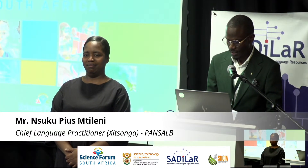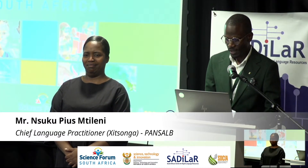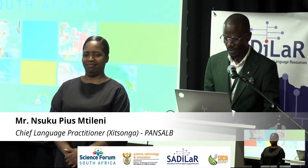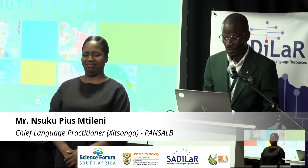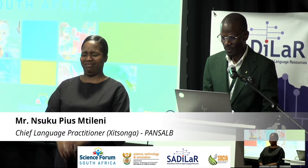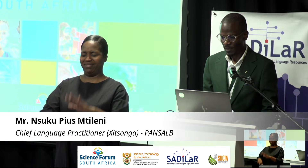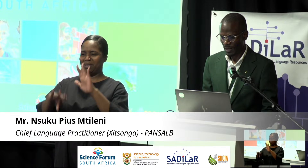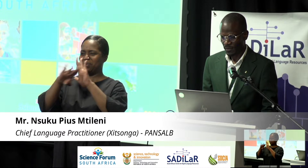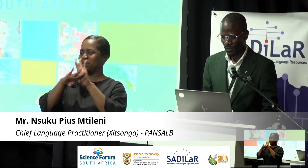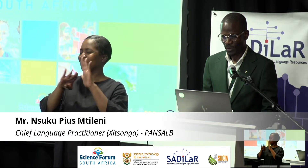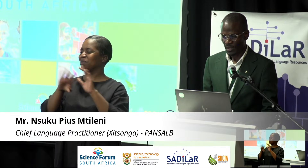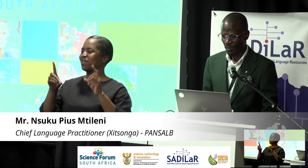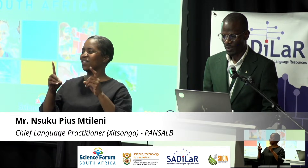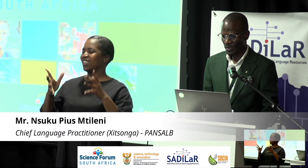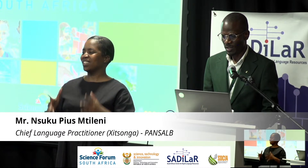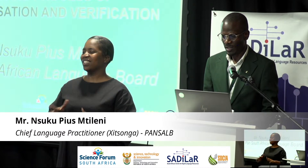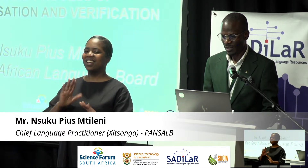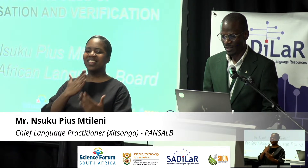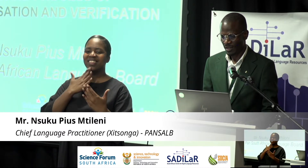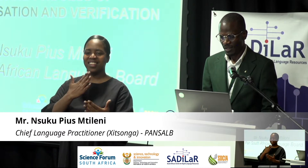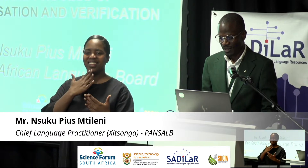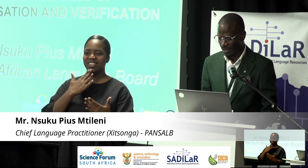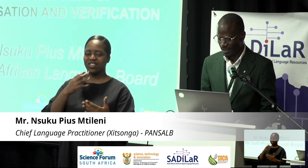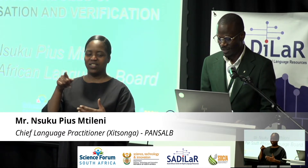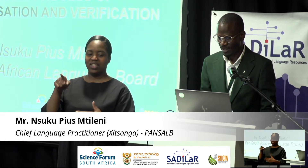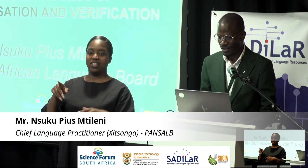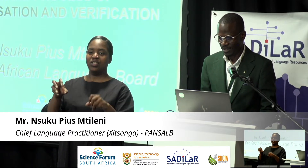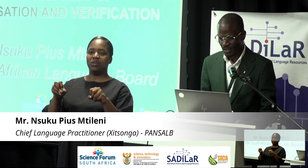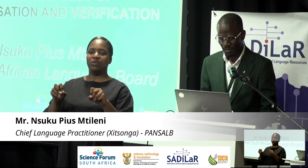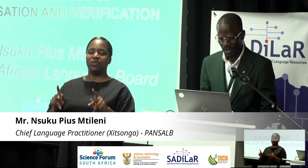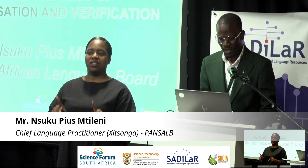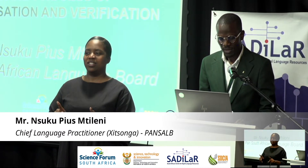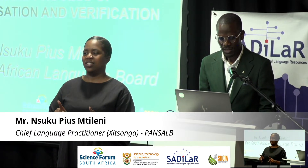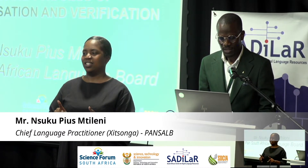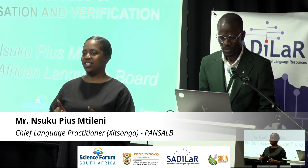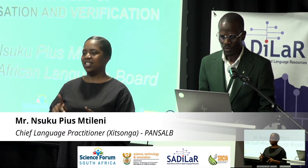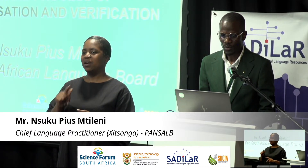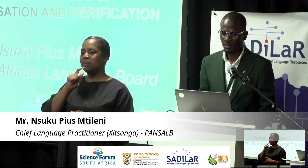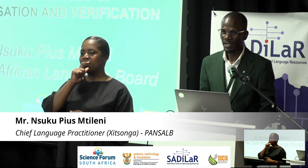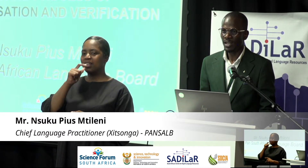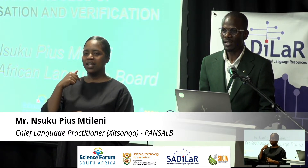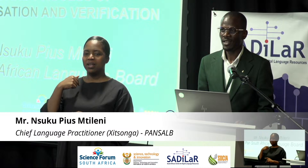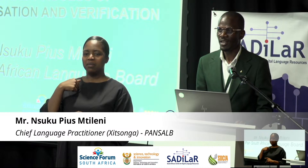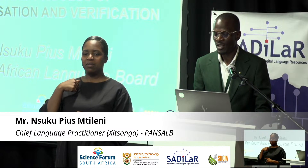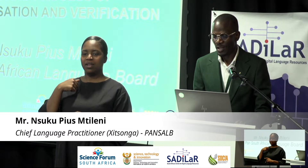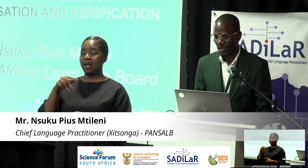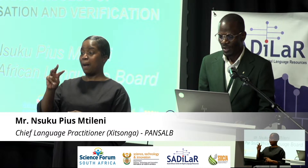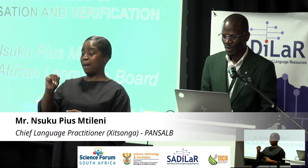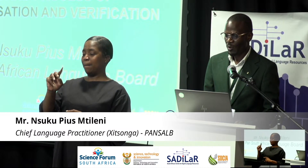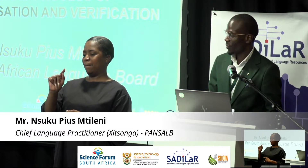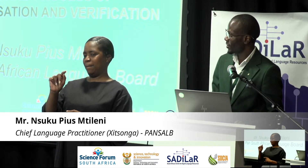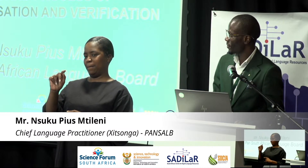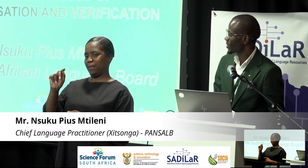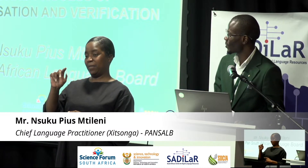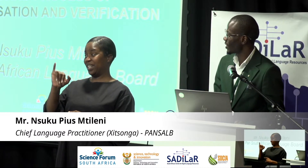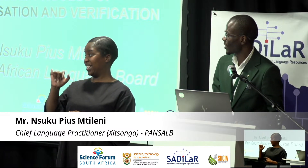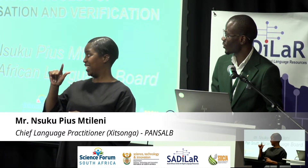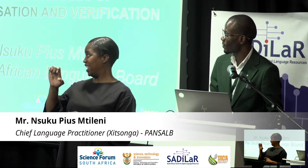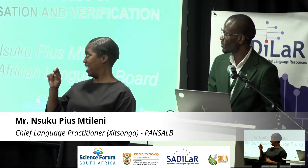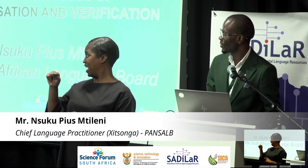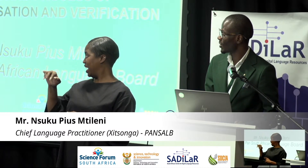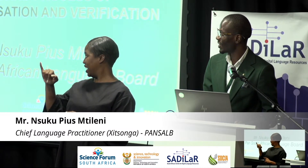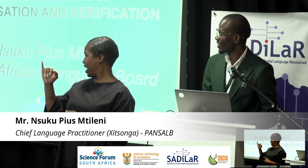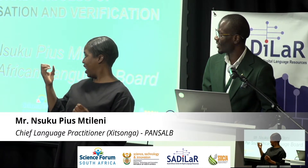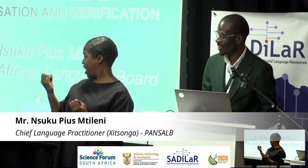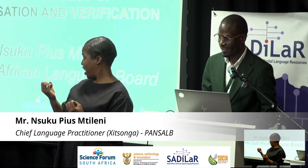Program Director, thank you very much for this opportunity. My name is Nsuku Mtileni. You are not the first one. A